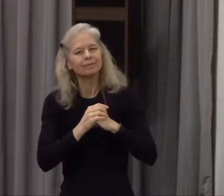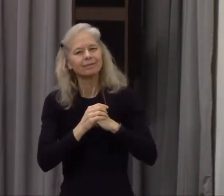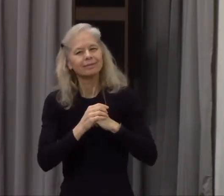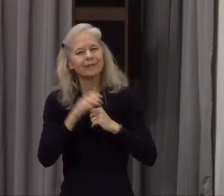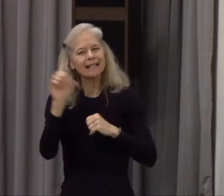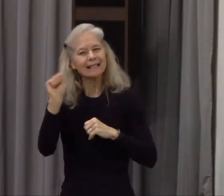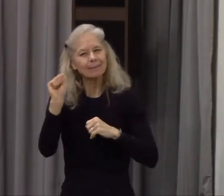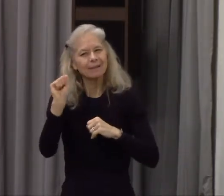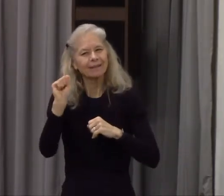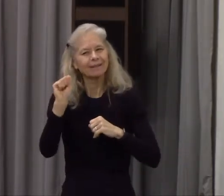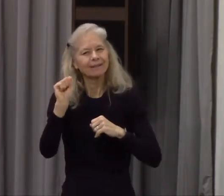Or was he looking down?